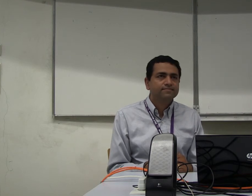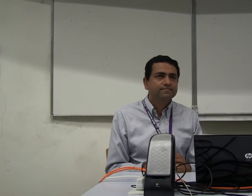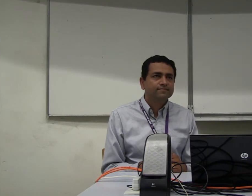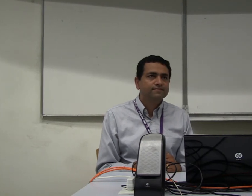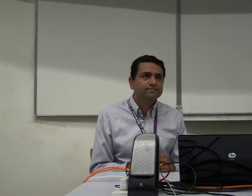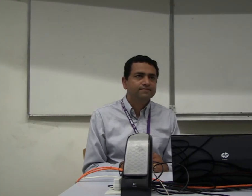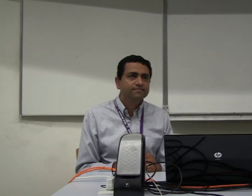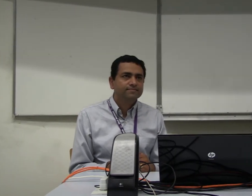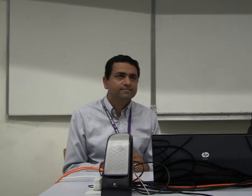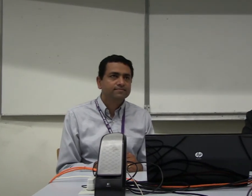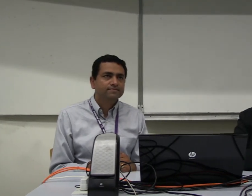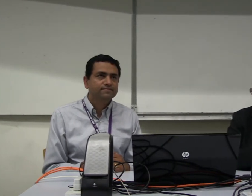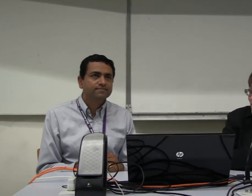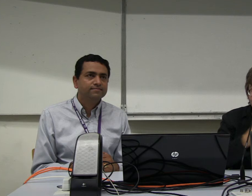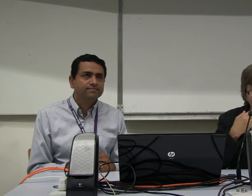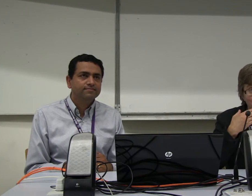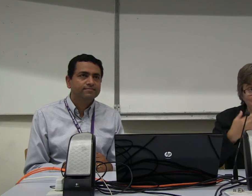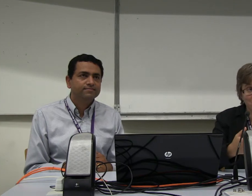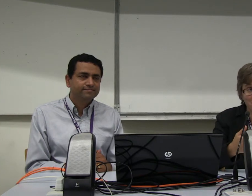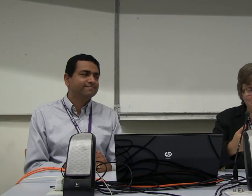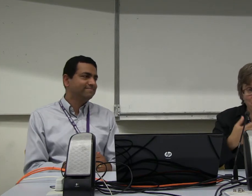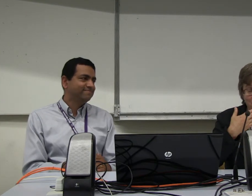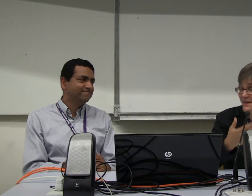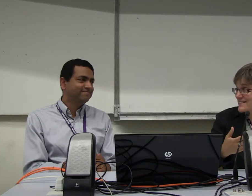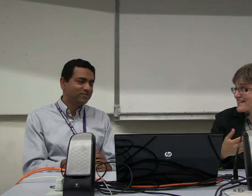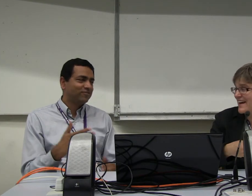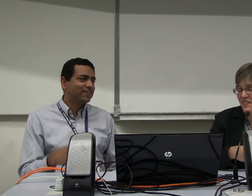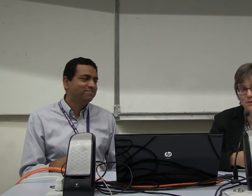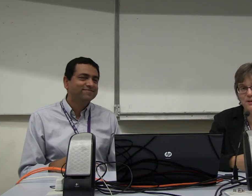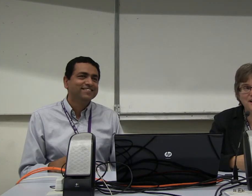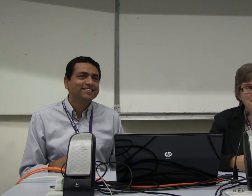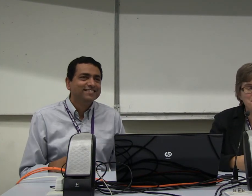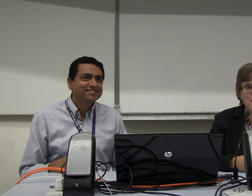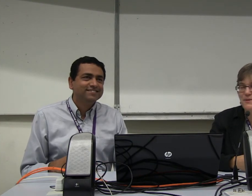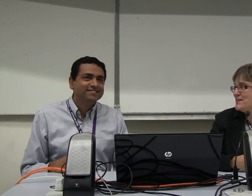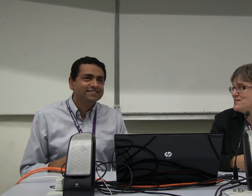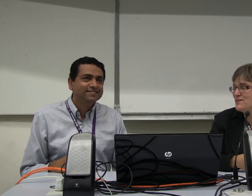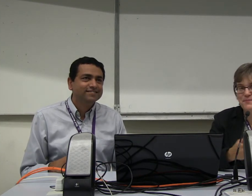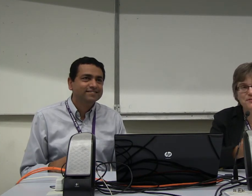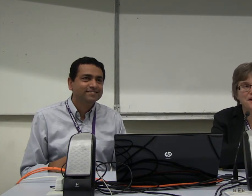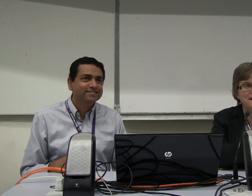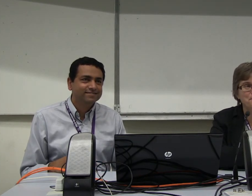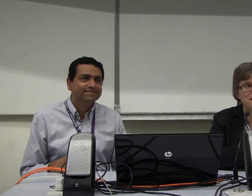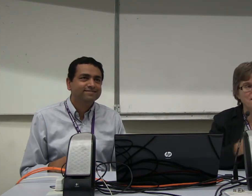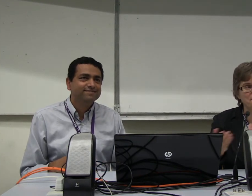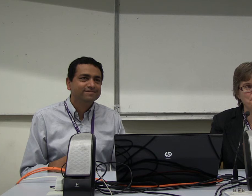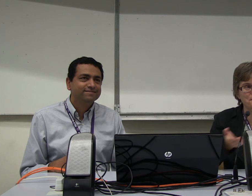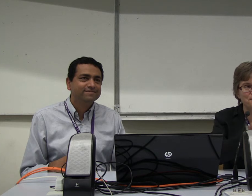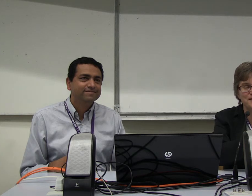Okay. Thank you. Thank you very much. I think we'll need to move on, and there'll be lots of opportunity for